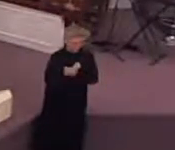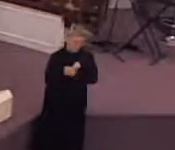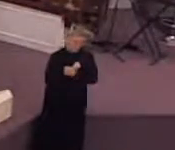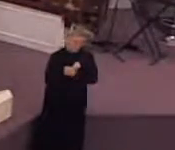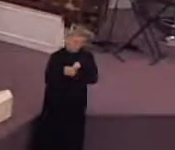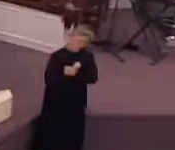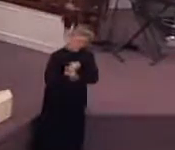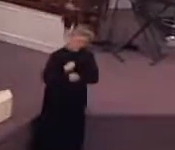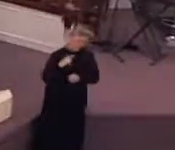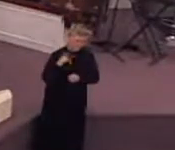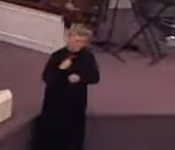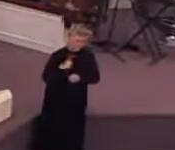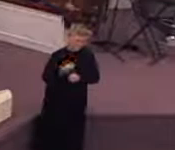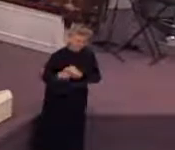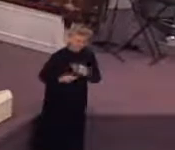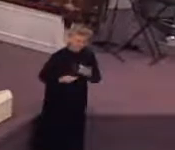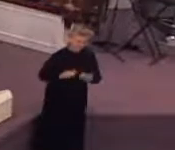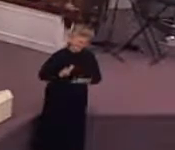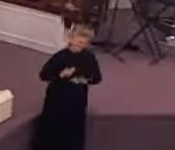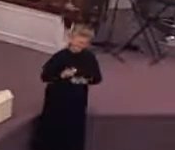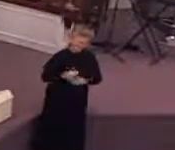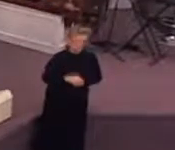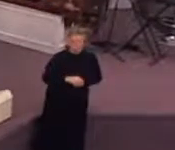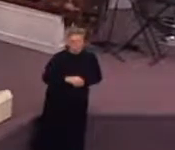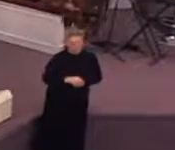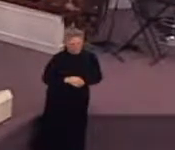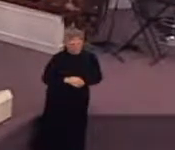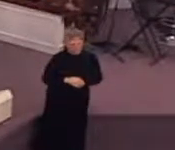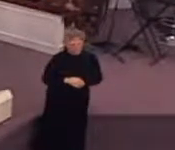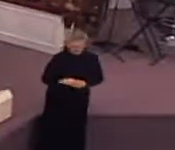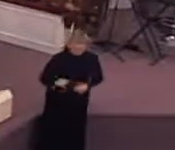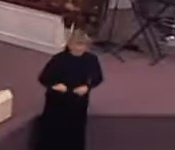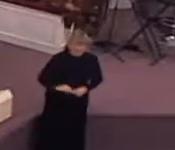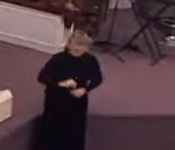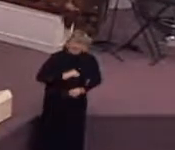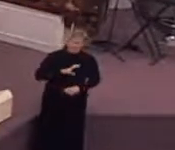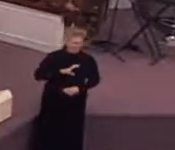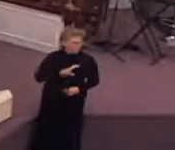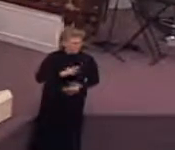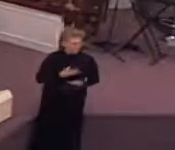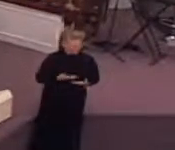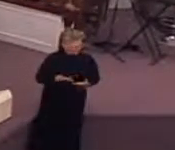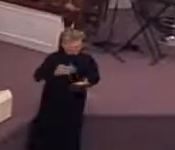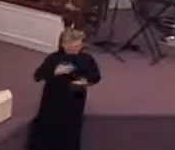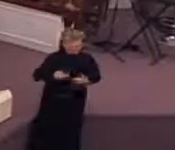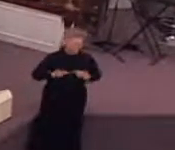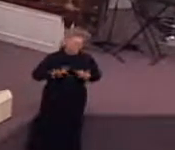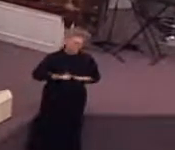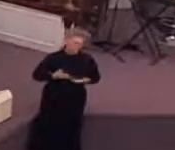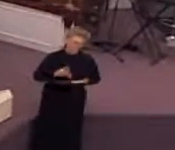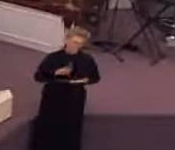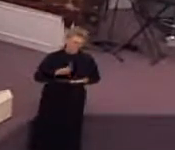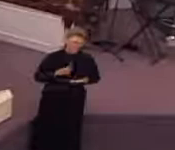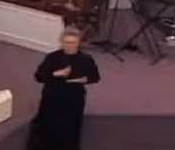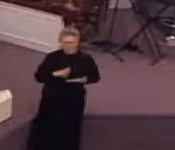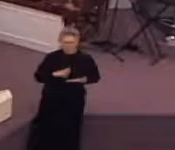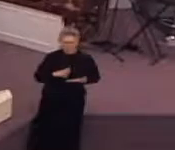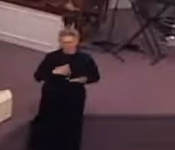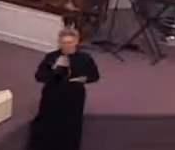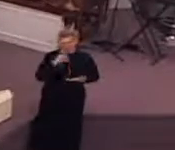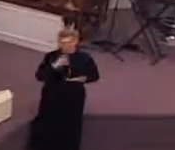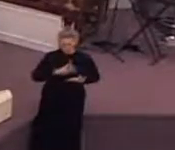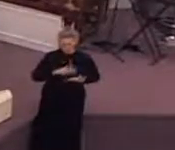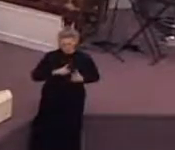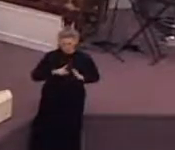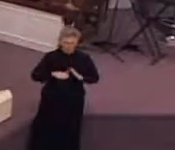Come on, I need a revival that resurrects some things in my life that maybe I've let lie dormant, that the